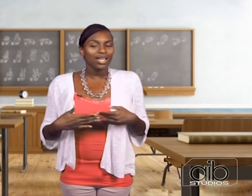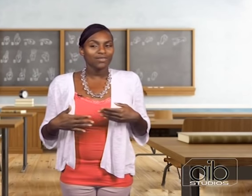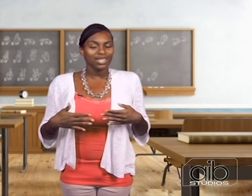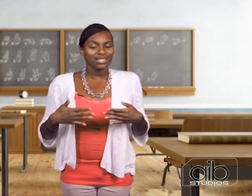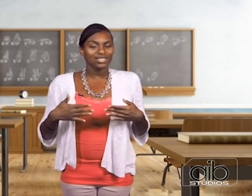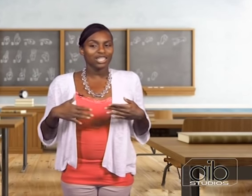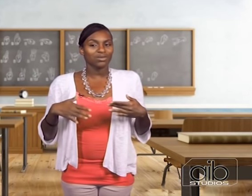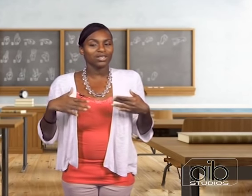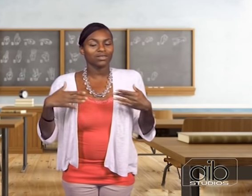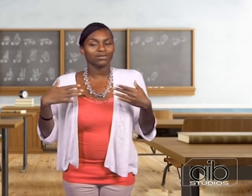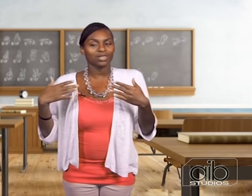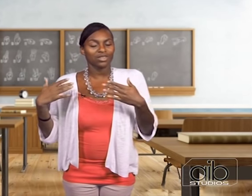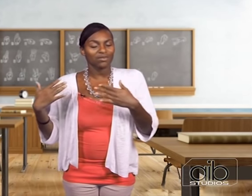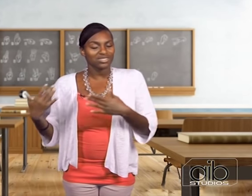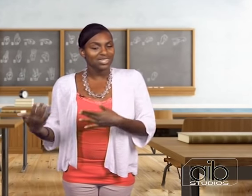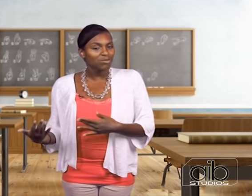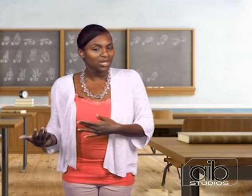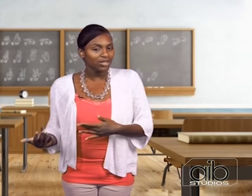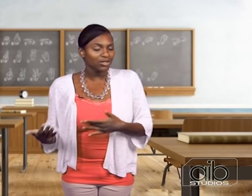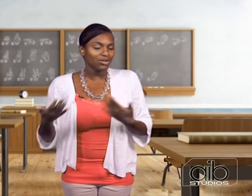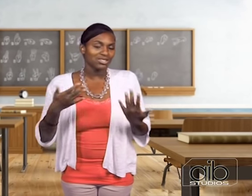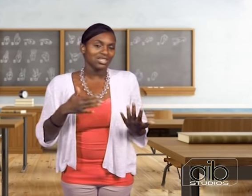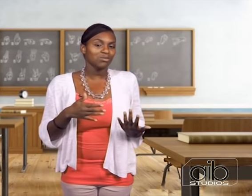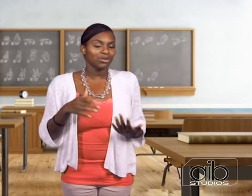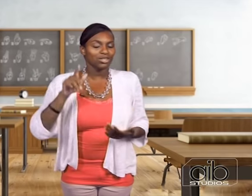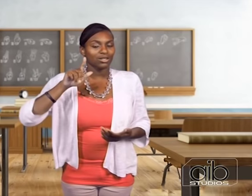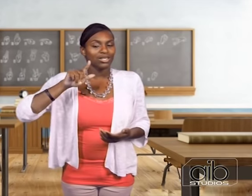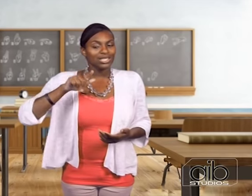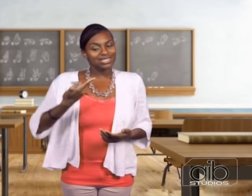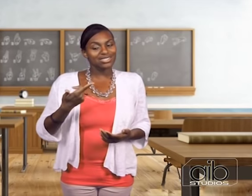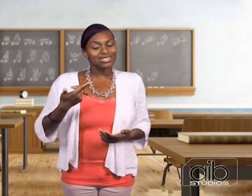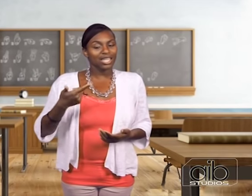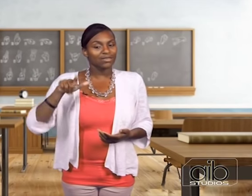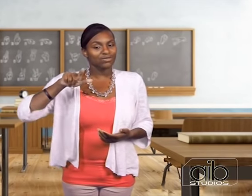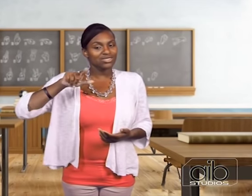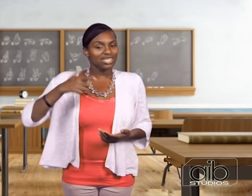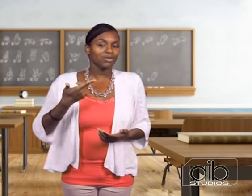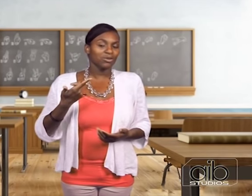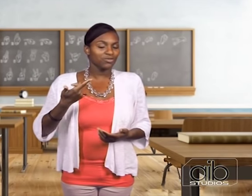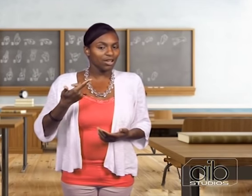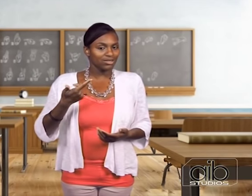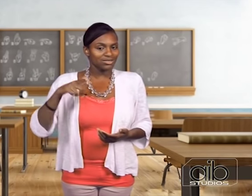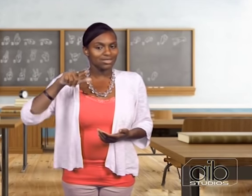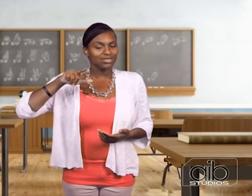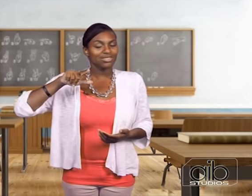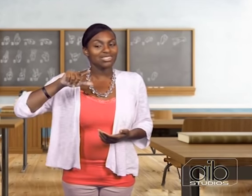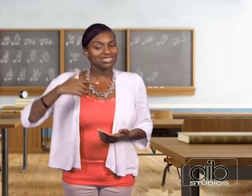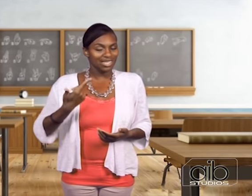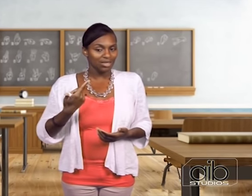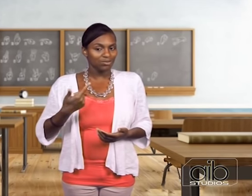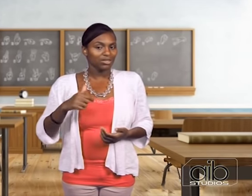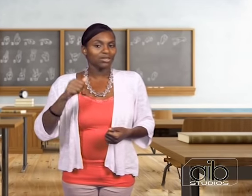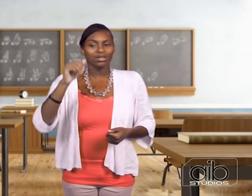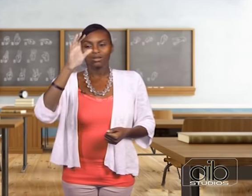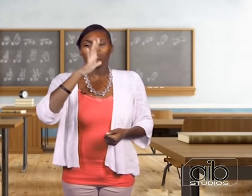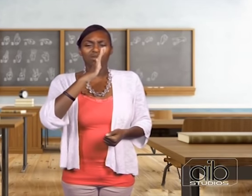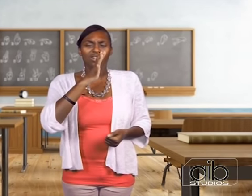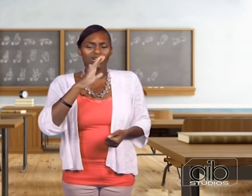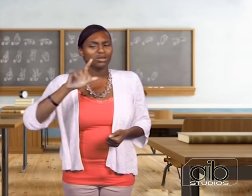have any type of, if you have a step parent or a step brother, this is a sign for step or false. So this is step mom